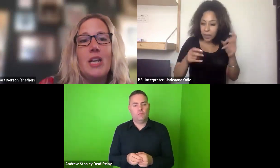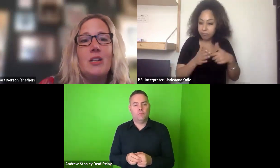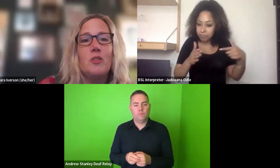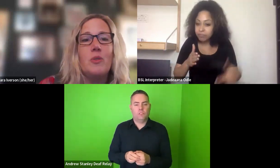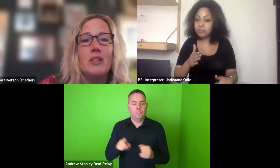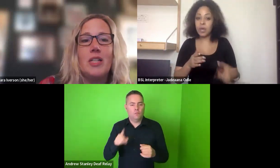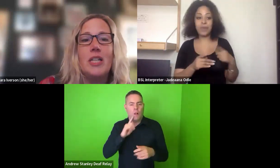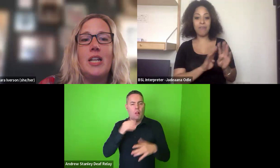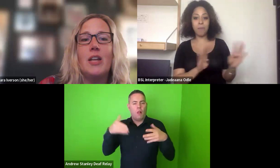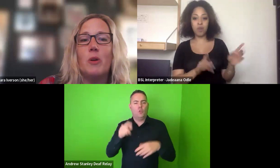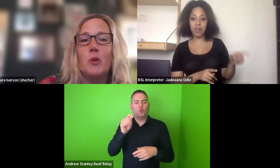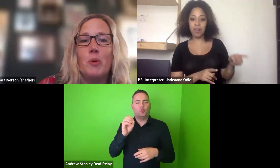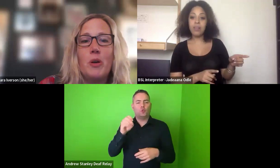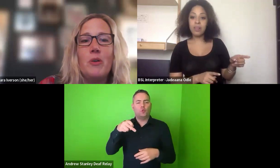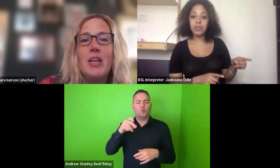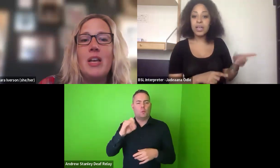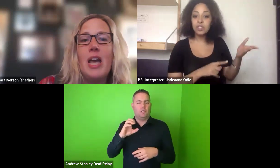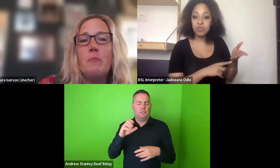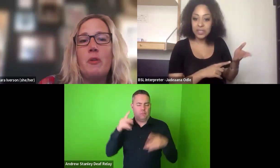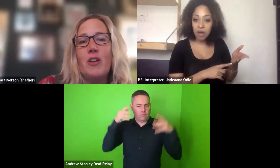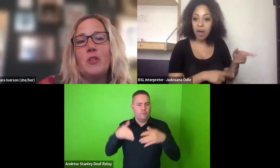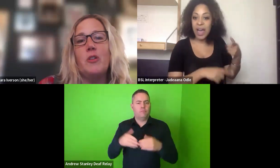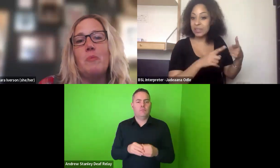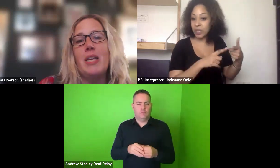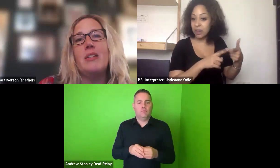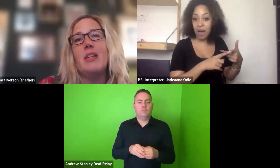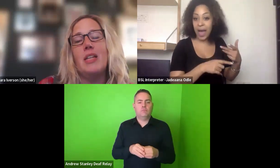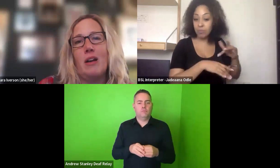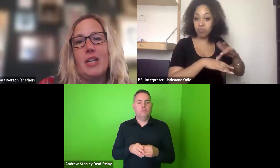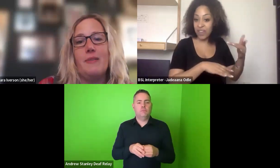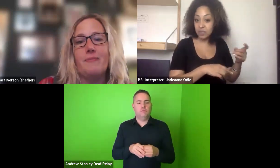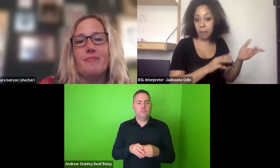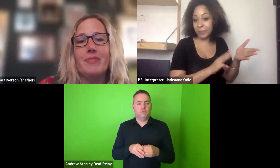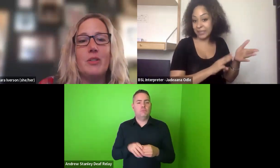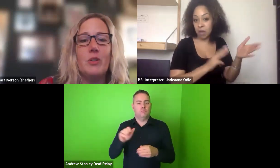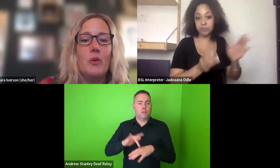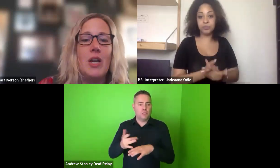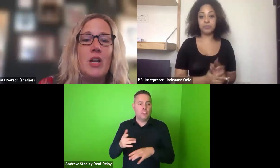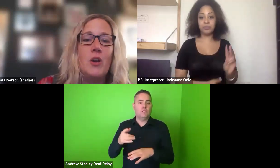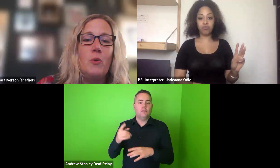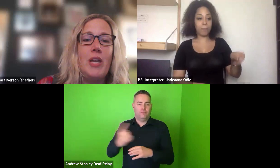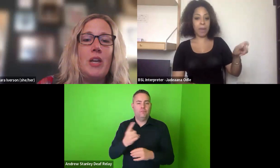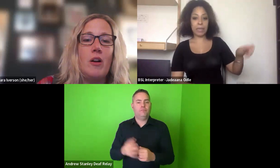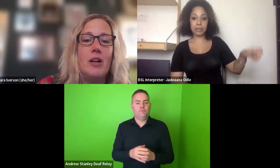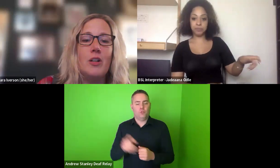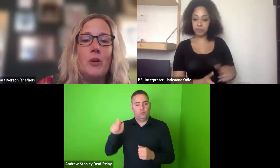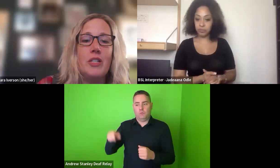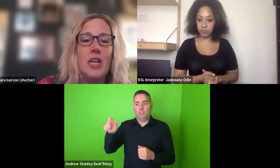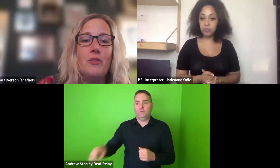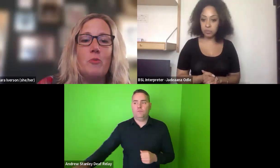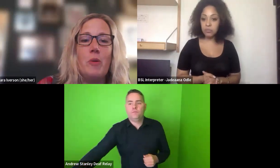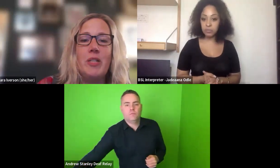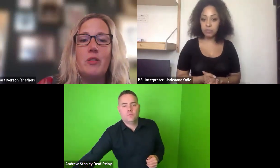panel today Teresa Dillon, Eduardo Bodo, and Professor Mahita Ikani. So, we are